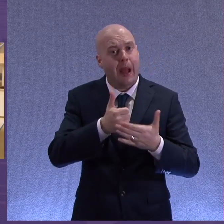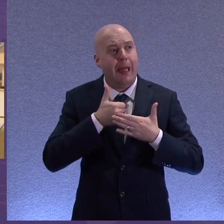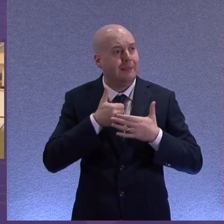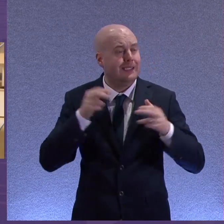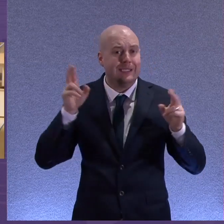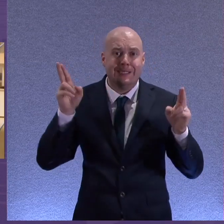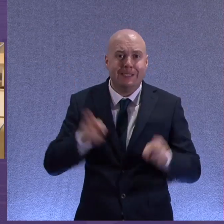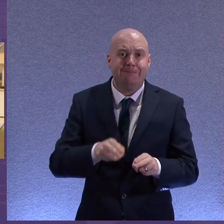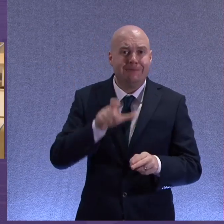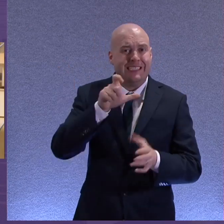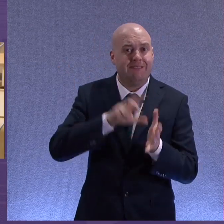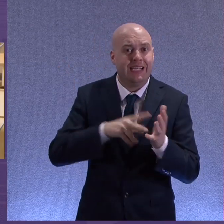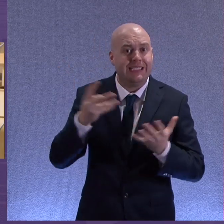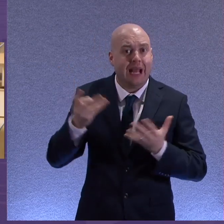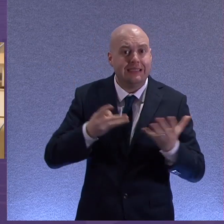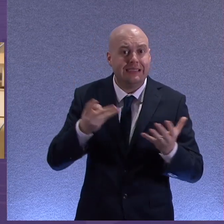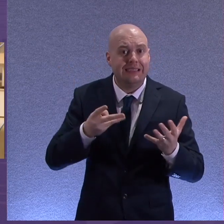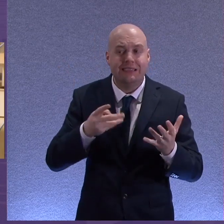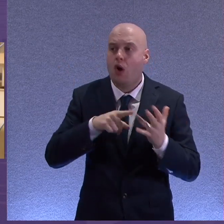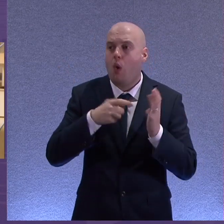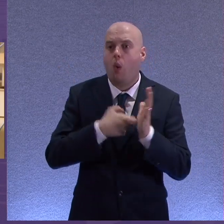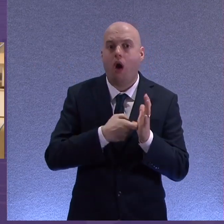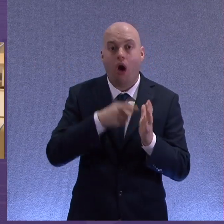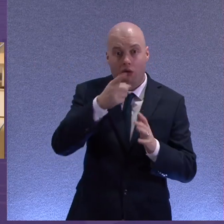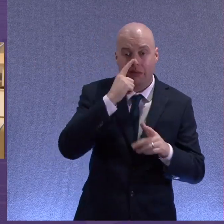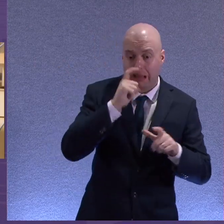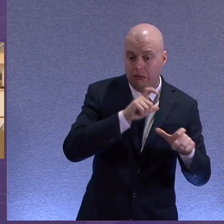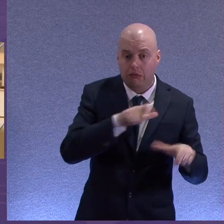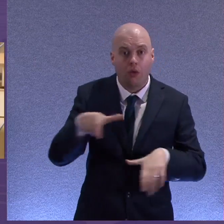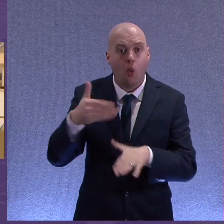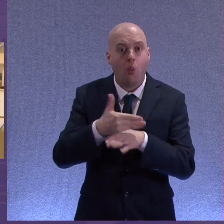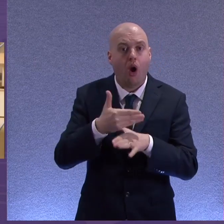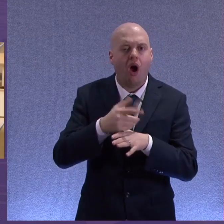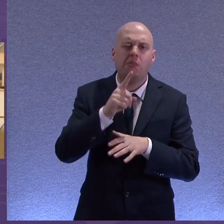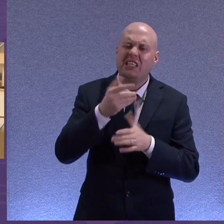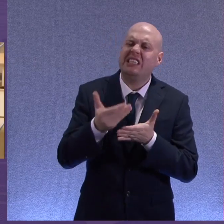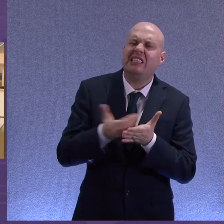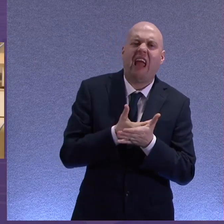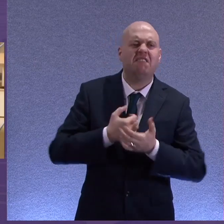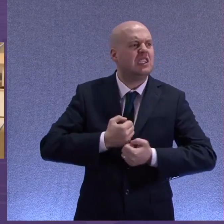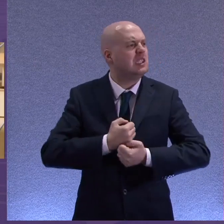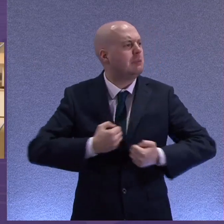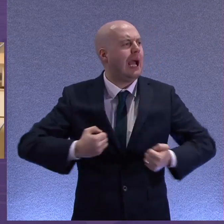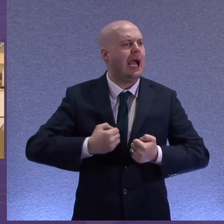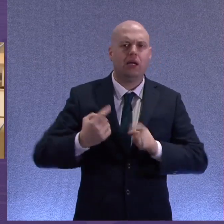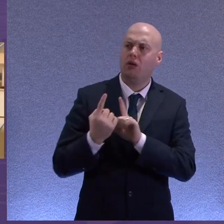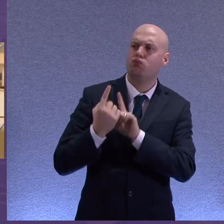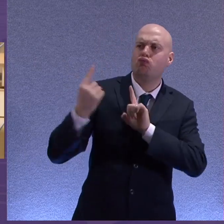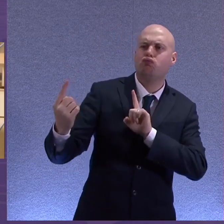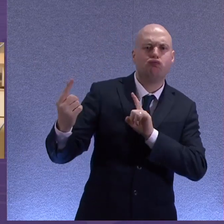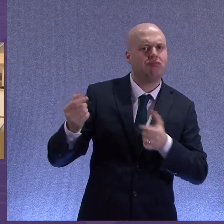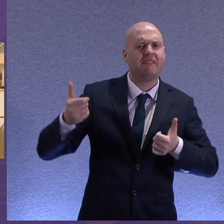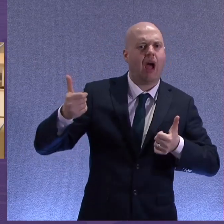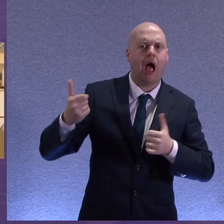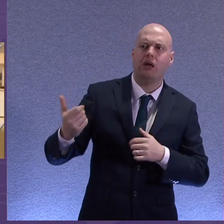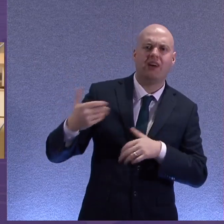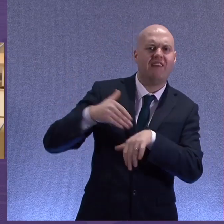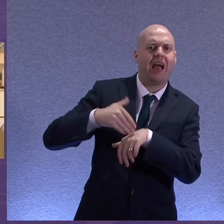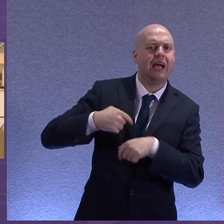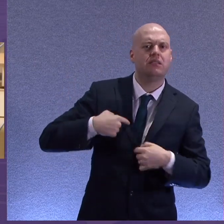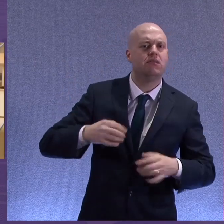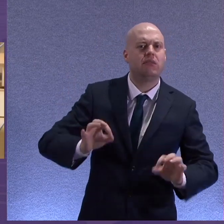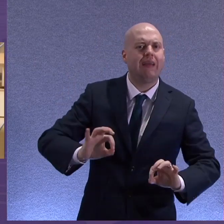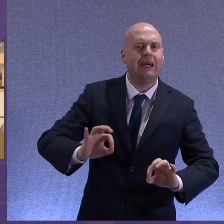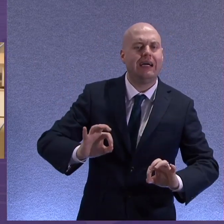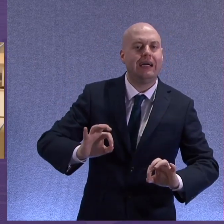social distancing and obviously comply with all the normal health and safety requirements? Now, for a business, if the answer to any of these questions is no,